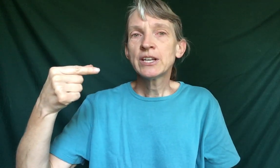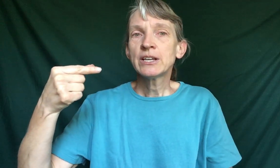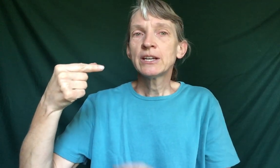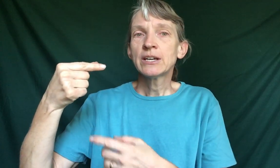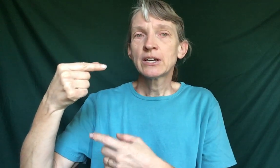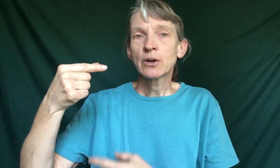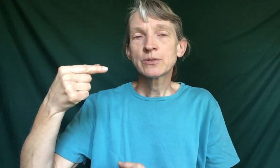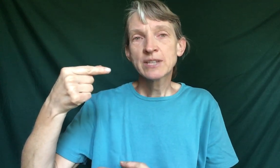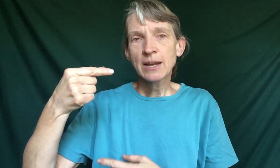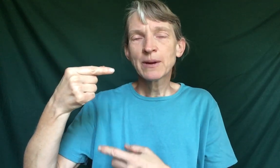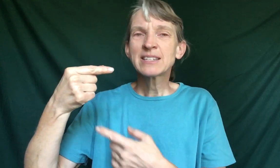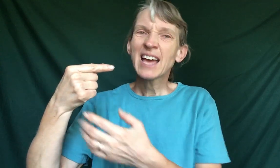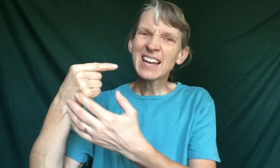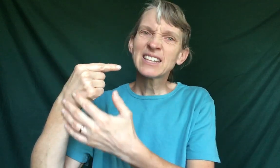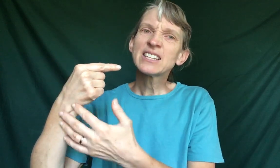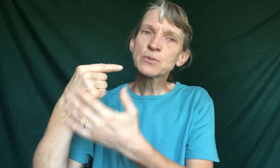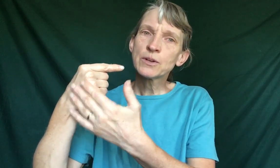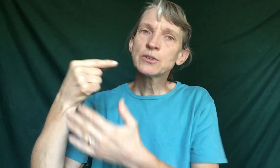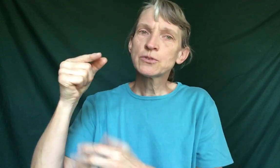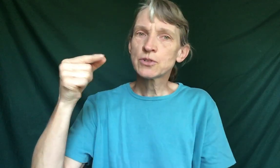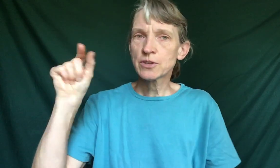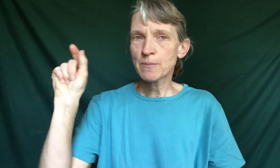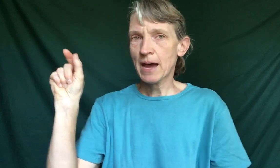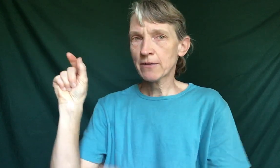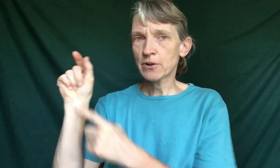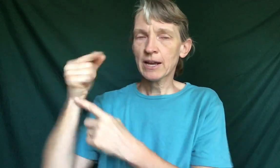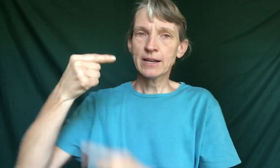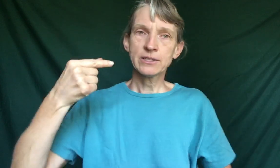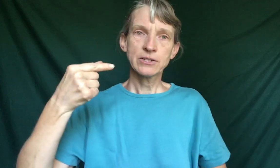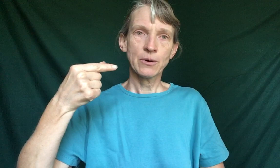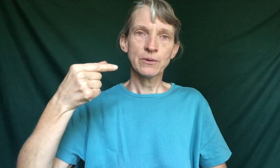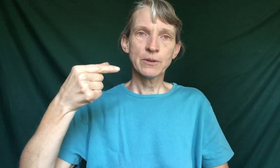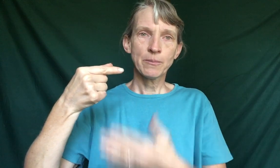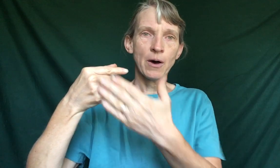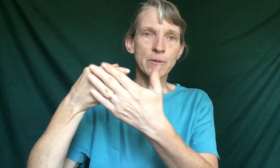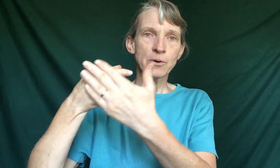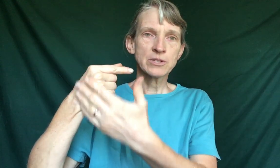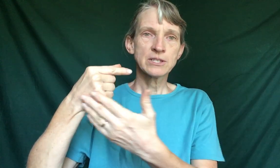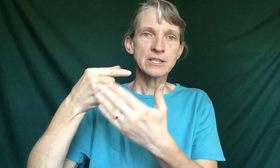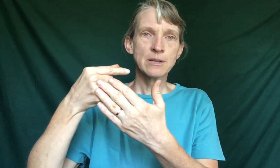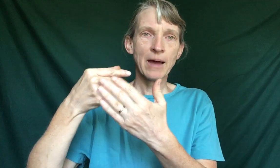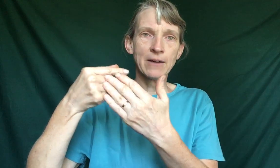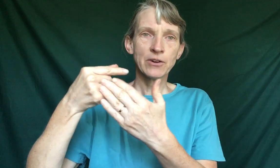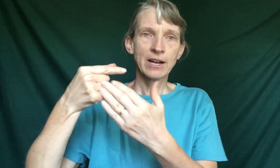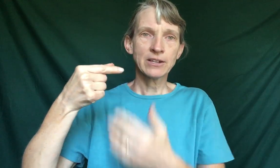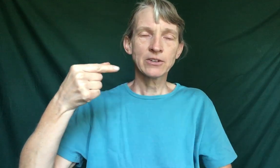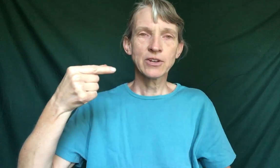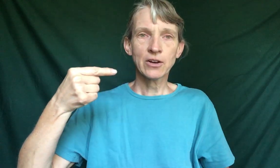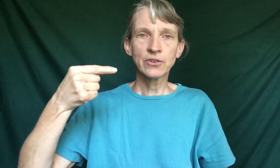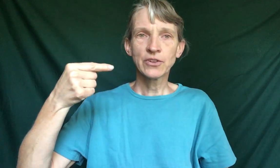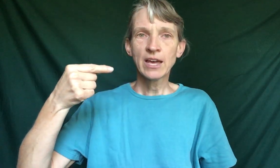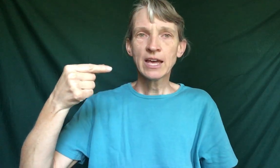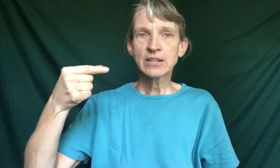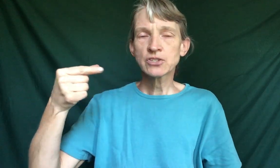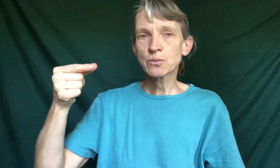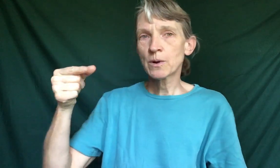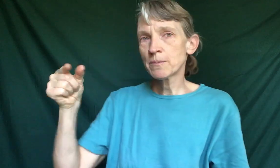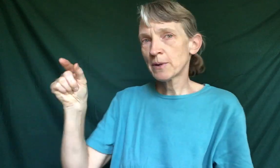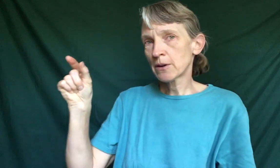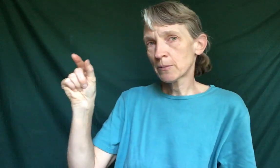G goes sideways, and at this one you do turn the back of your hand so the other person sees the back of your hand and your knuckles. It's just one finger